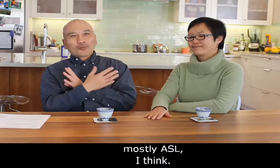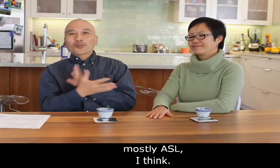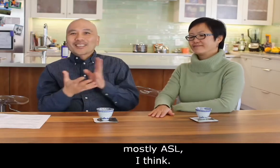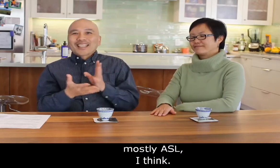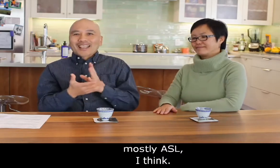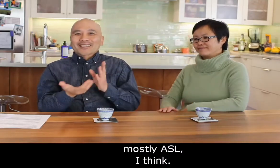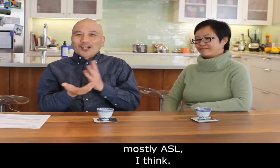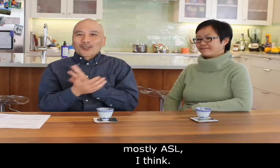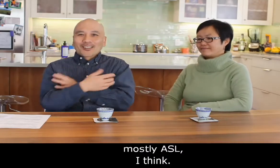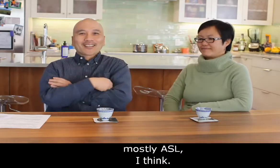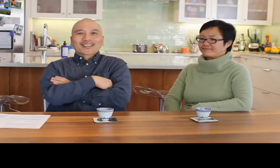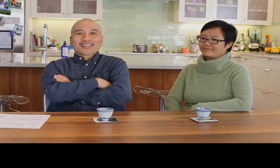mostly ASL, I think.